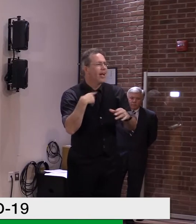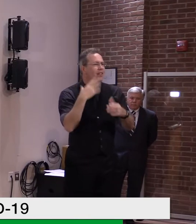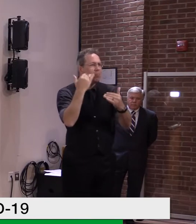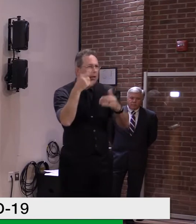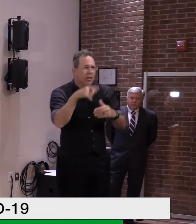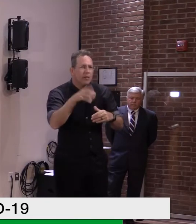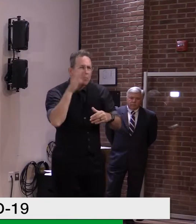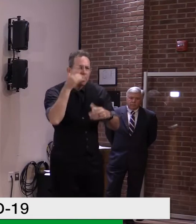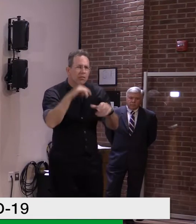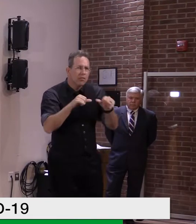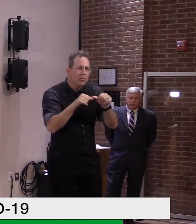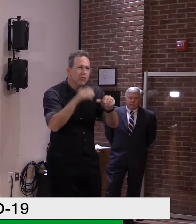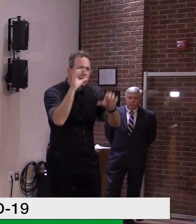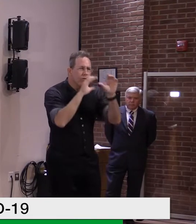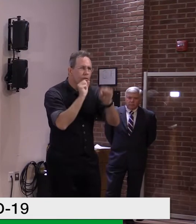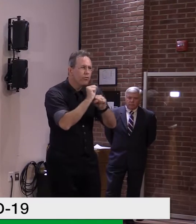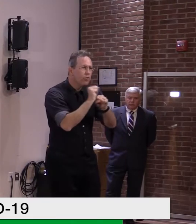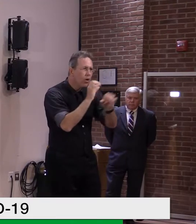COVID-19.